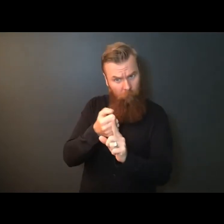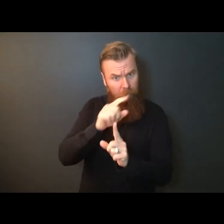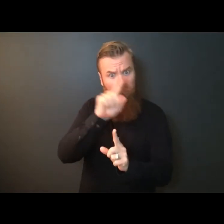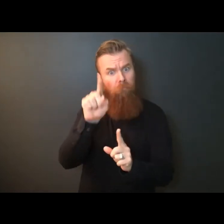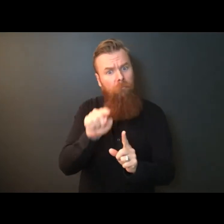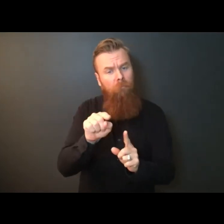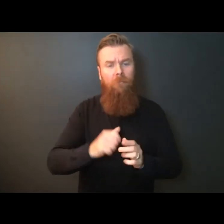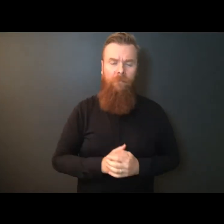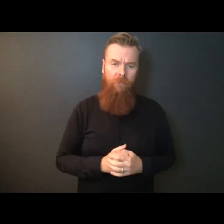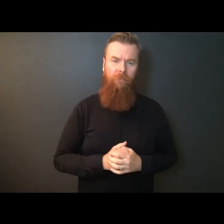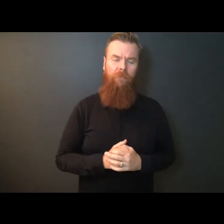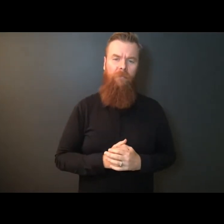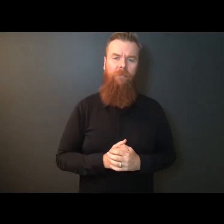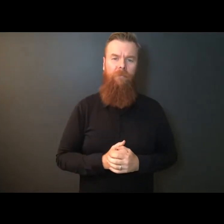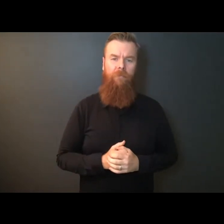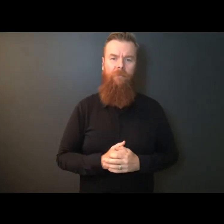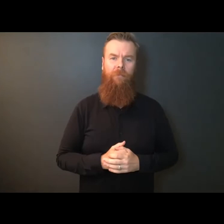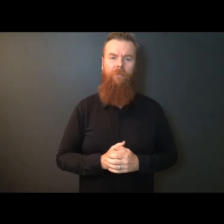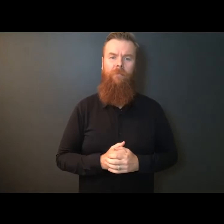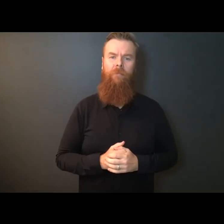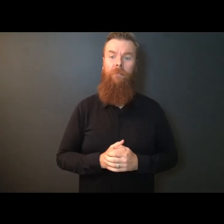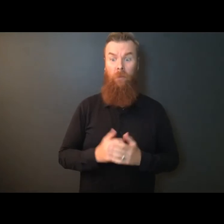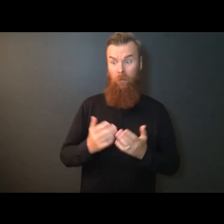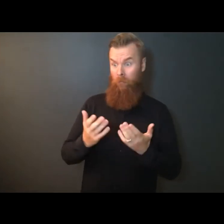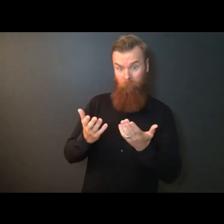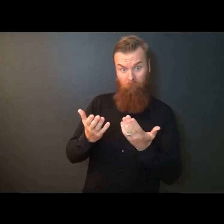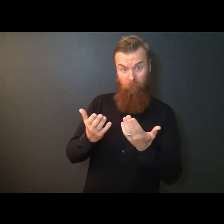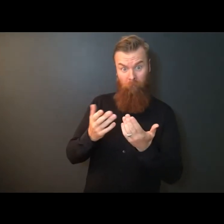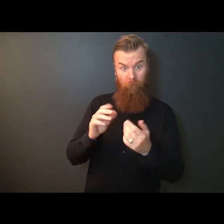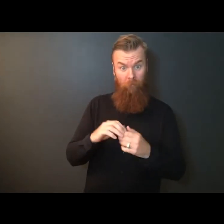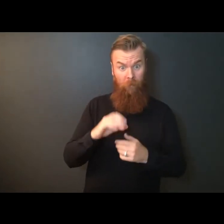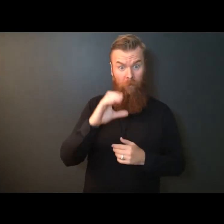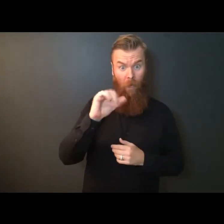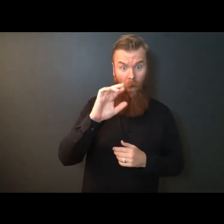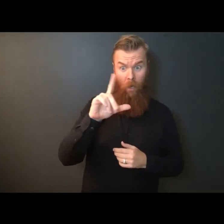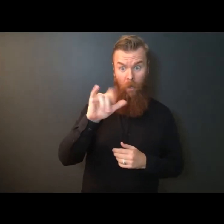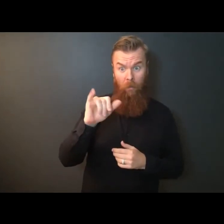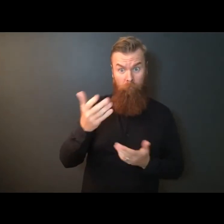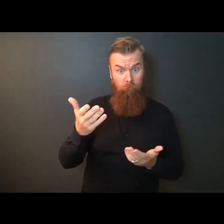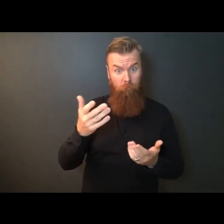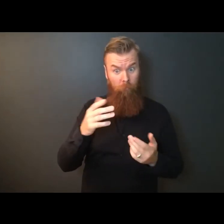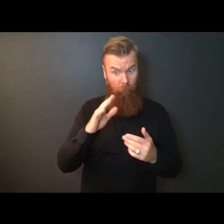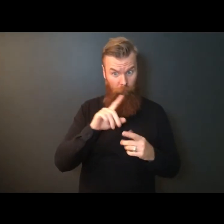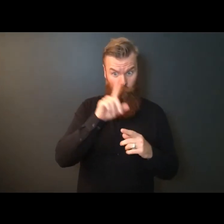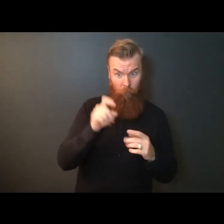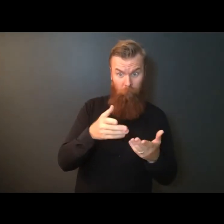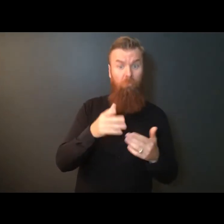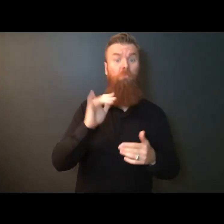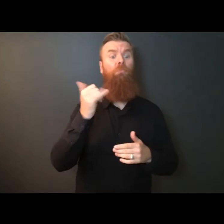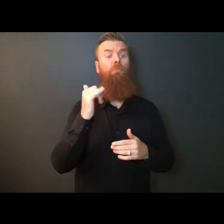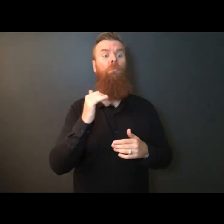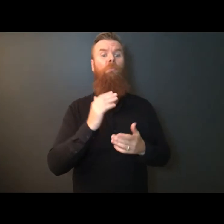you like to take that, Carly, and I can come in as well? Yeah, I'd be happy to. It's a big question. It's a